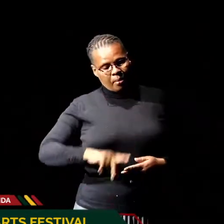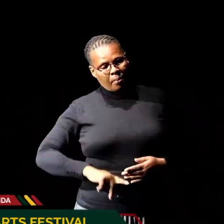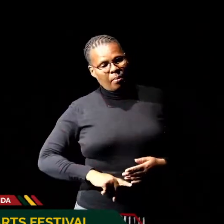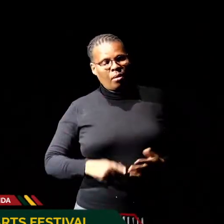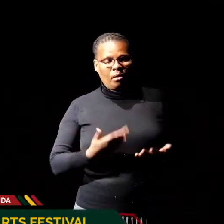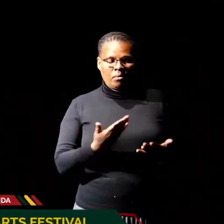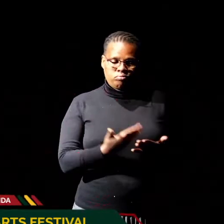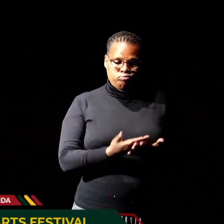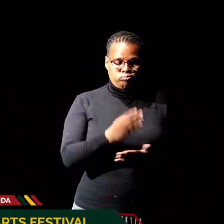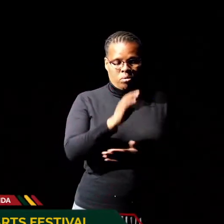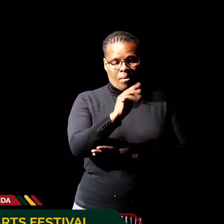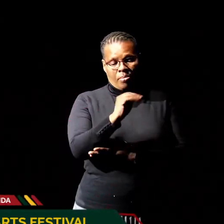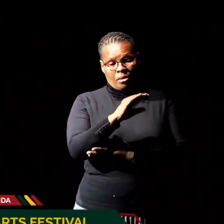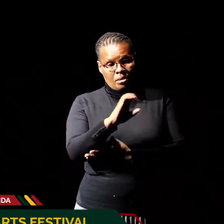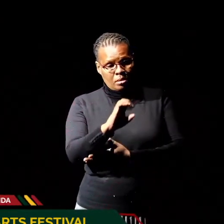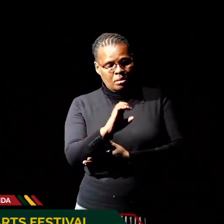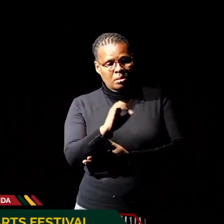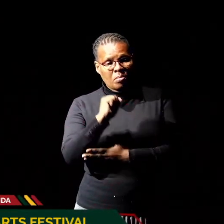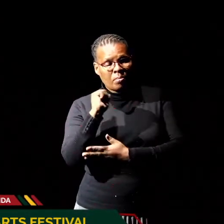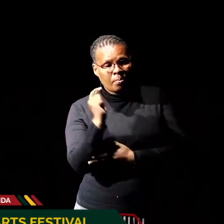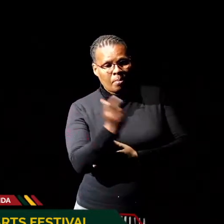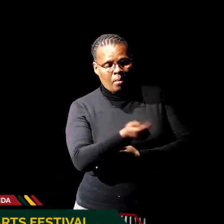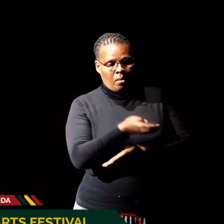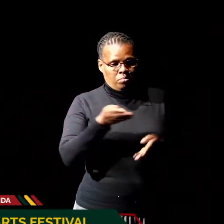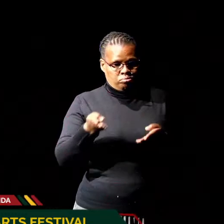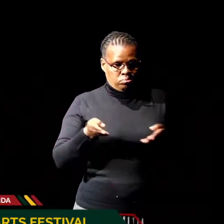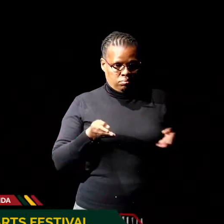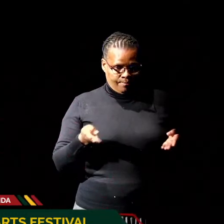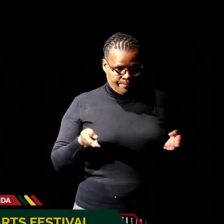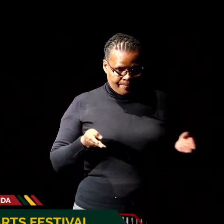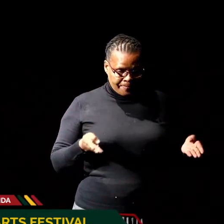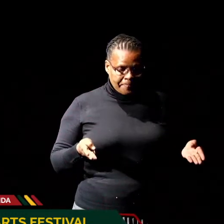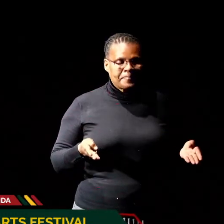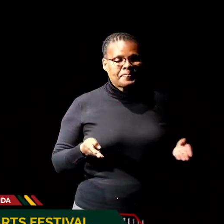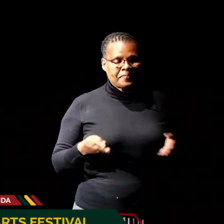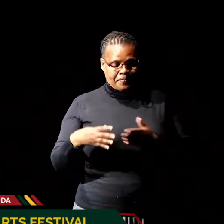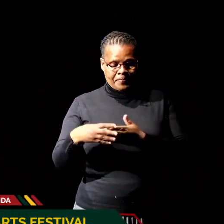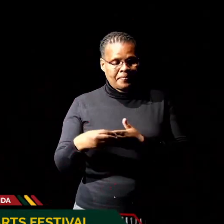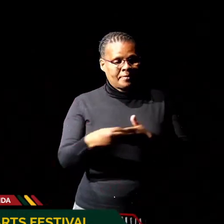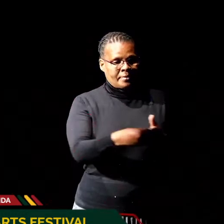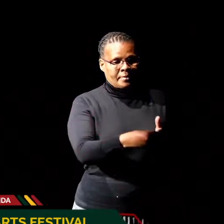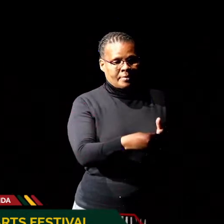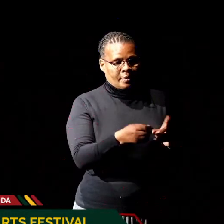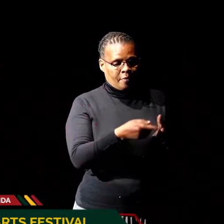everyone present, leaders from the